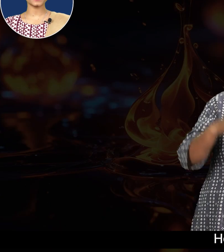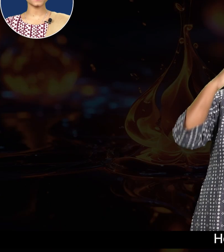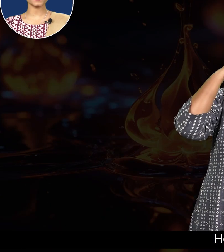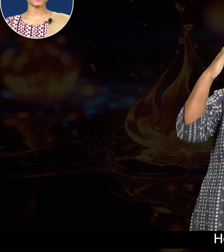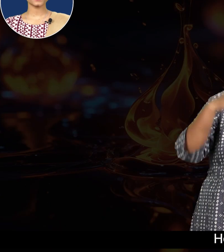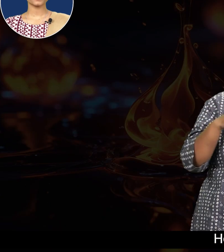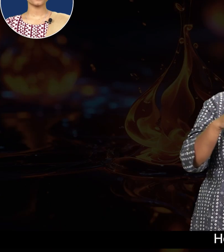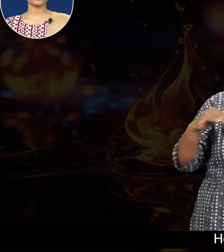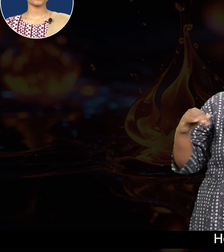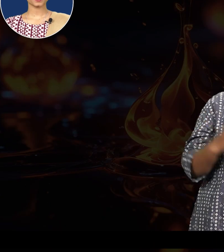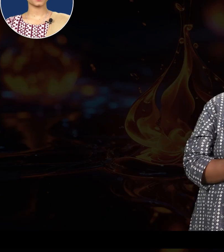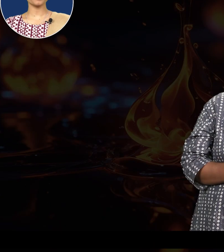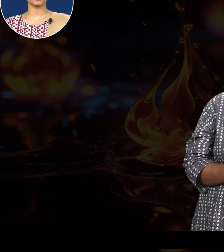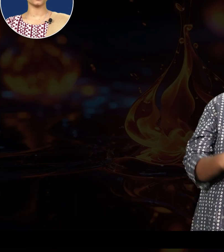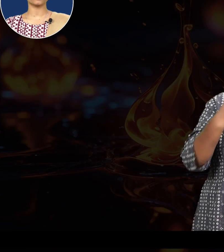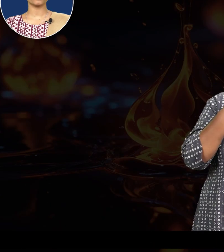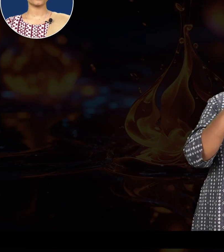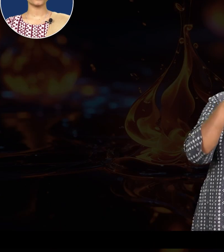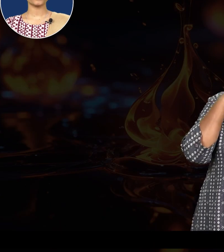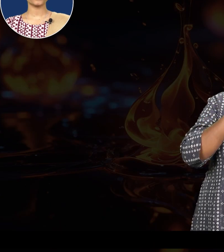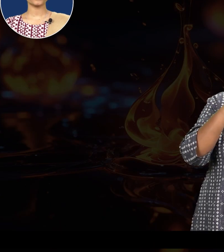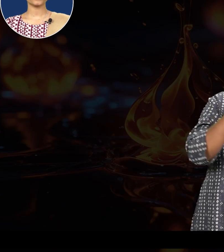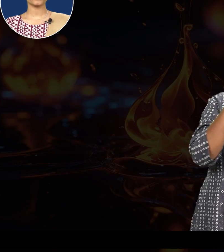Hello students, I am Bindu.